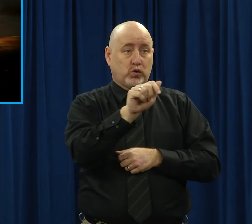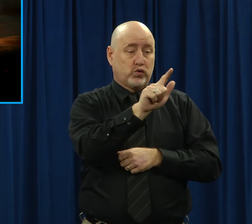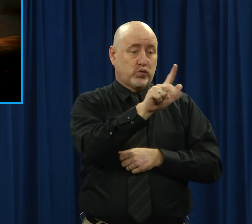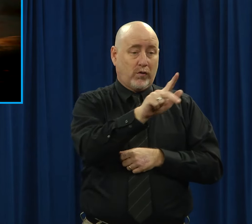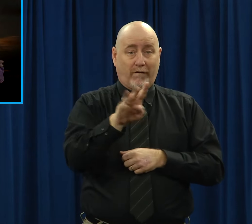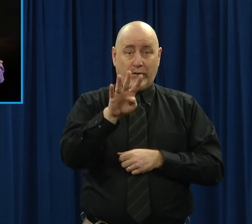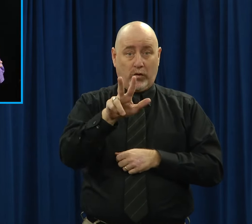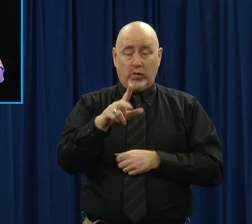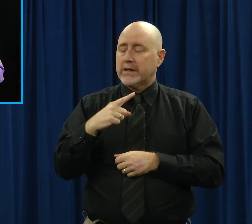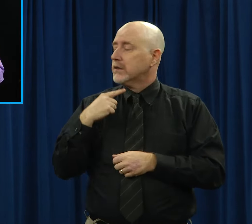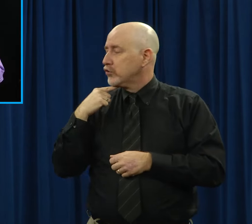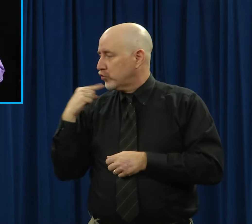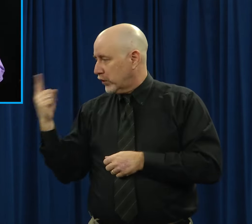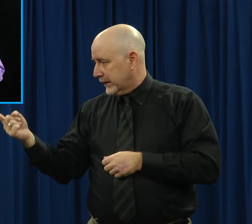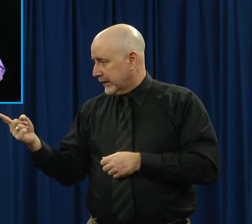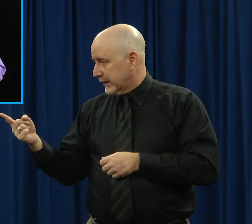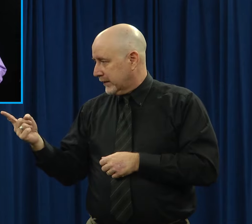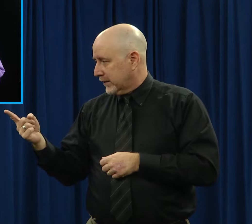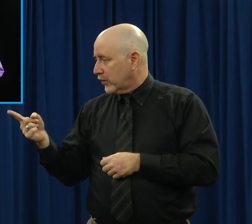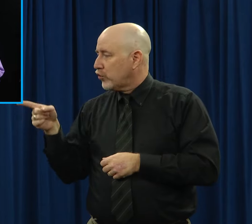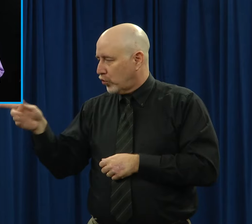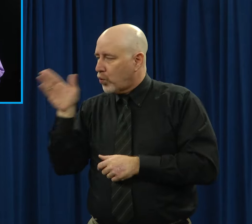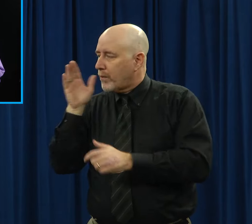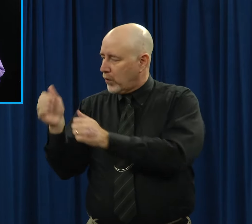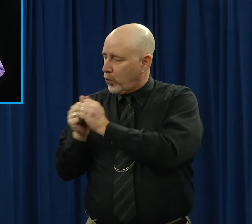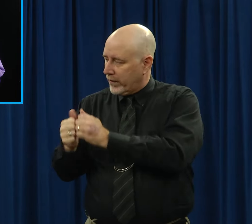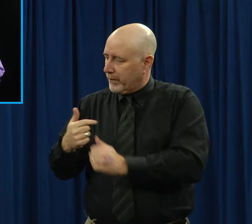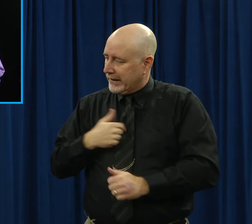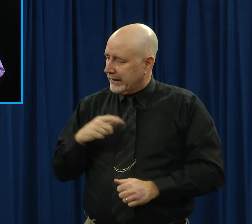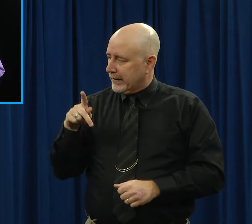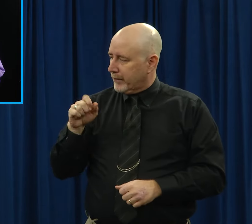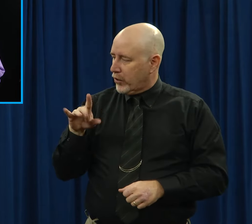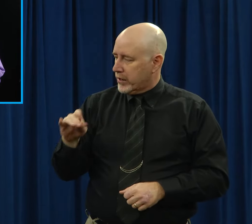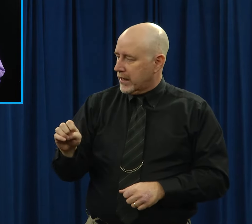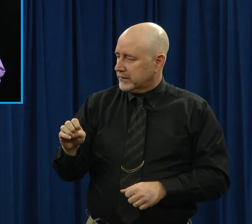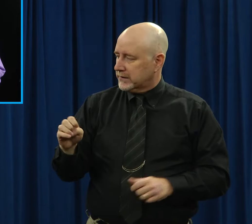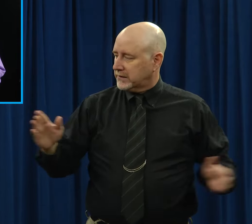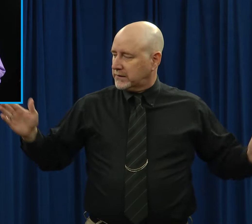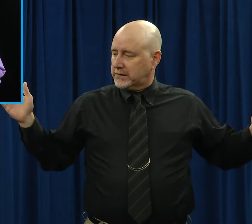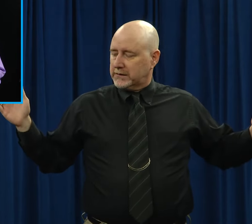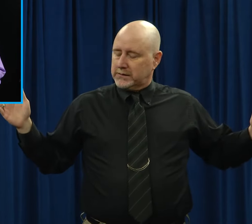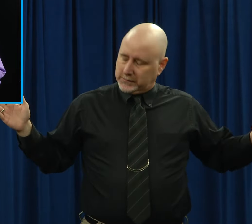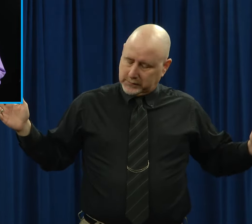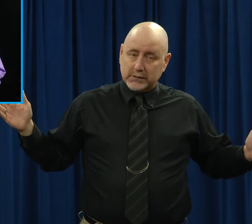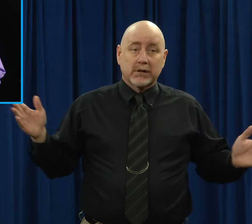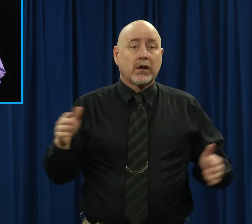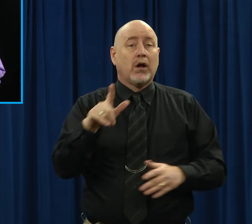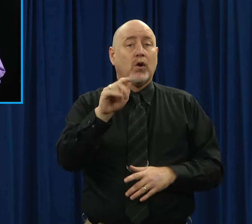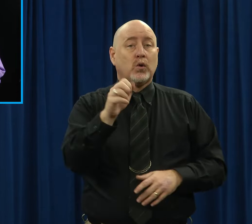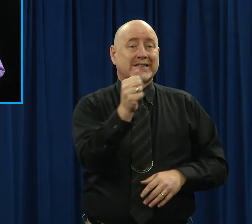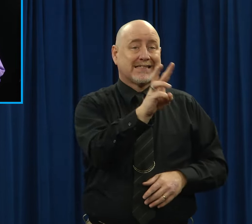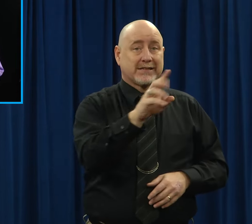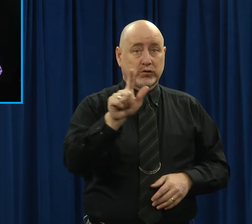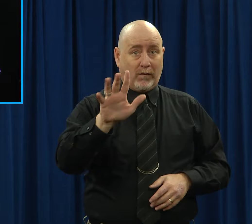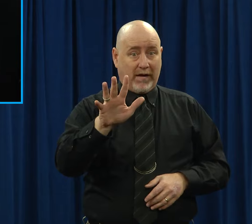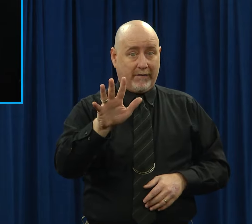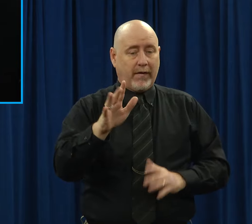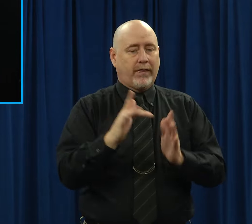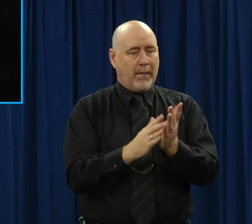Luke 23:43, "Assuredly I say to you that you will be with me in paradise." In